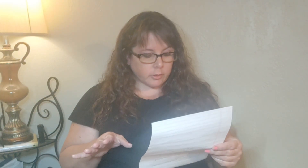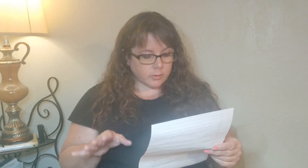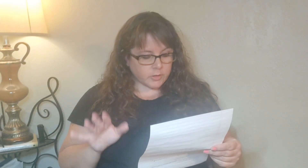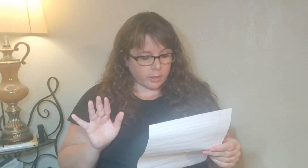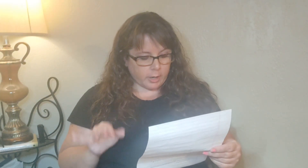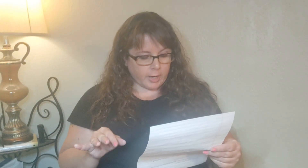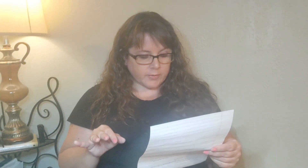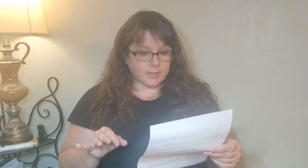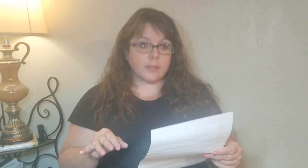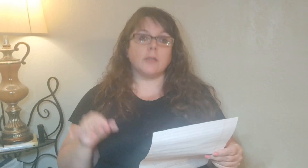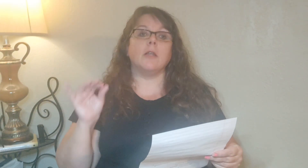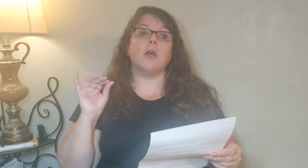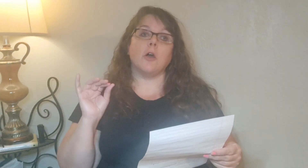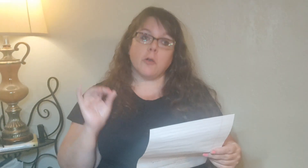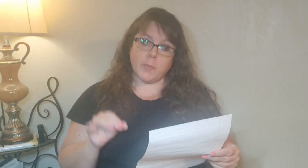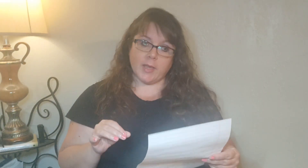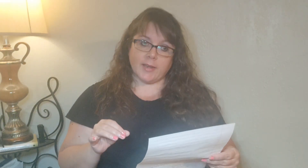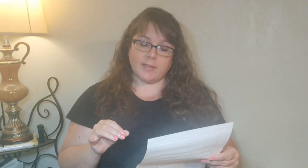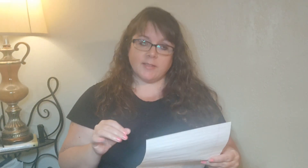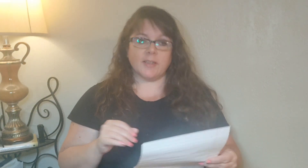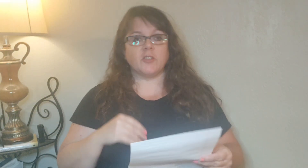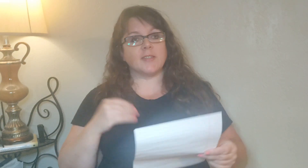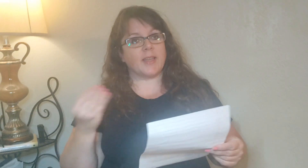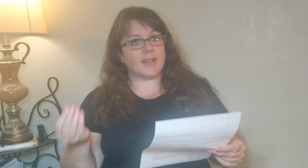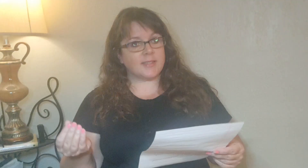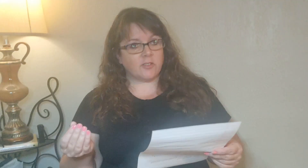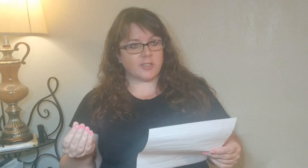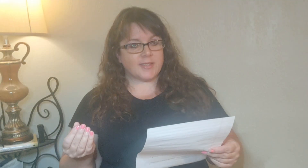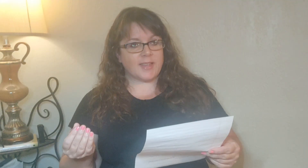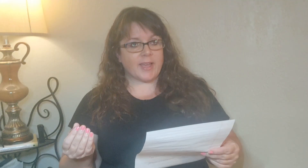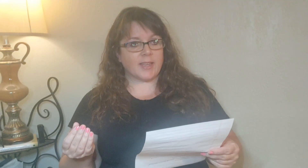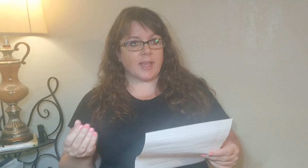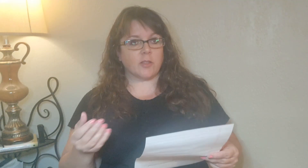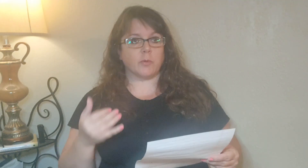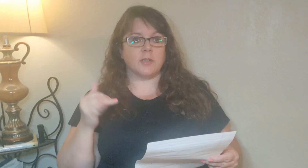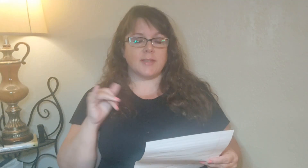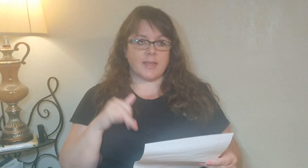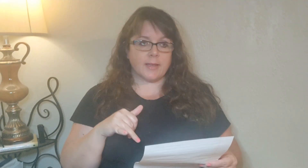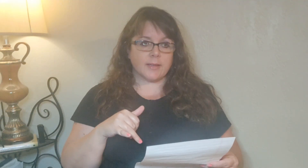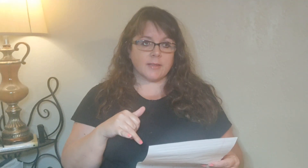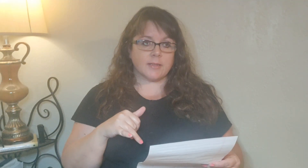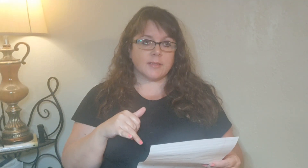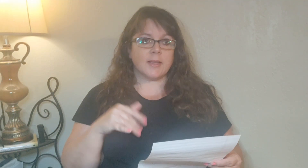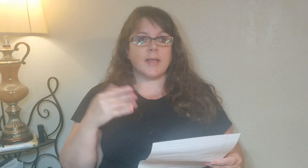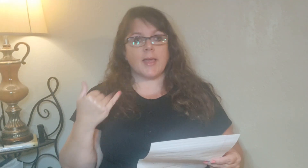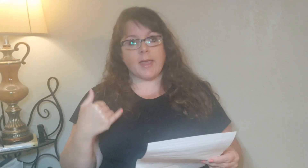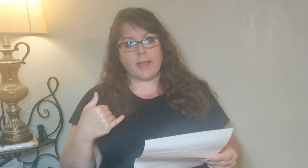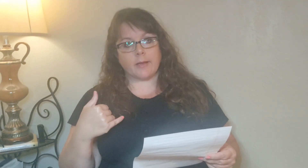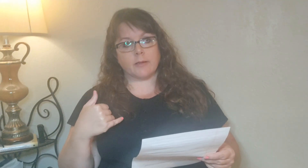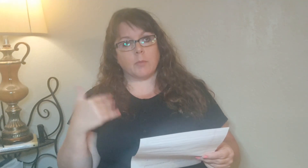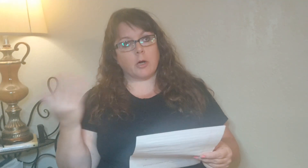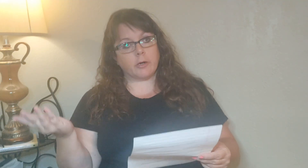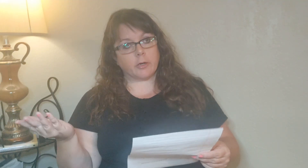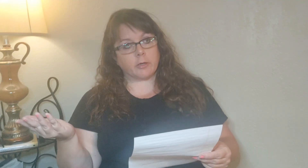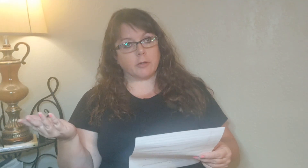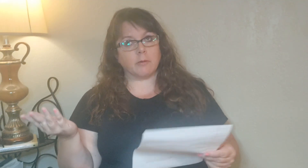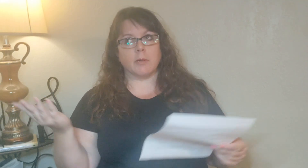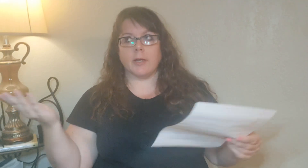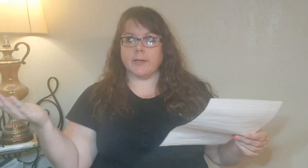articles are often omitted, such as, like I just said, like the words is, am, are,